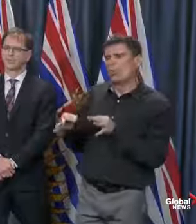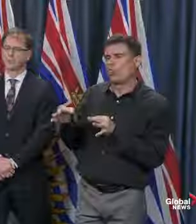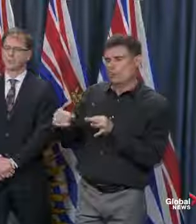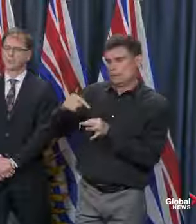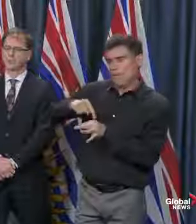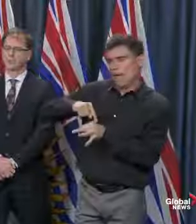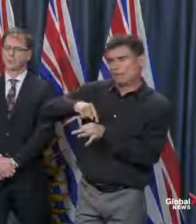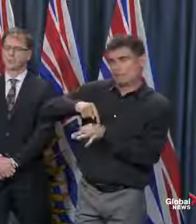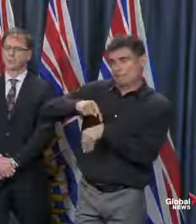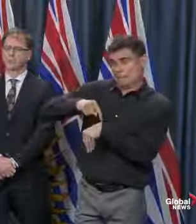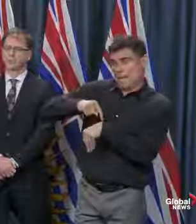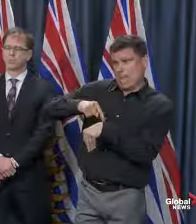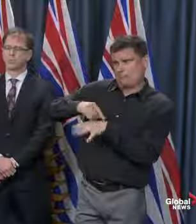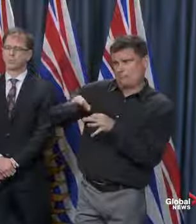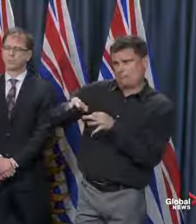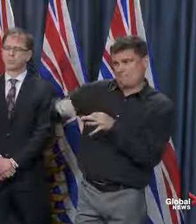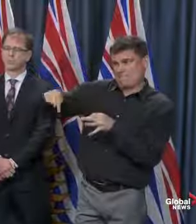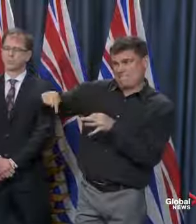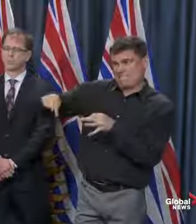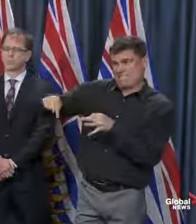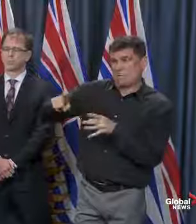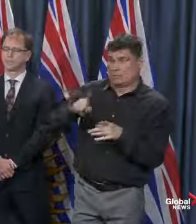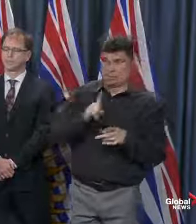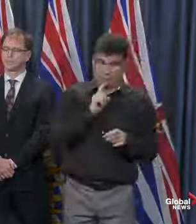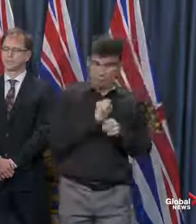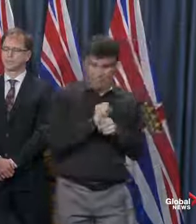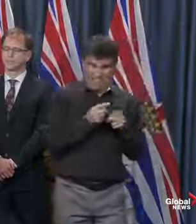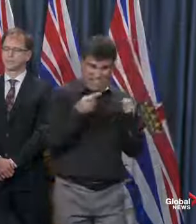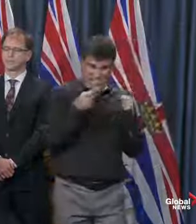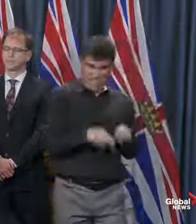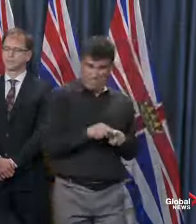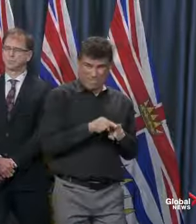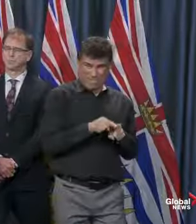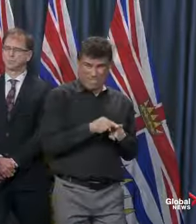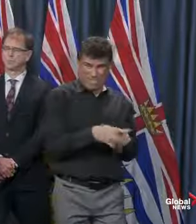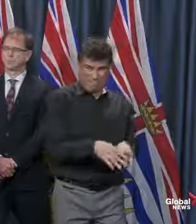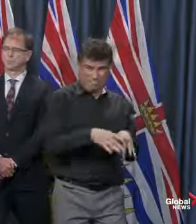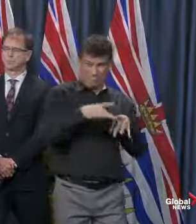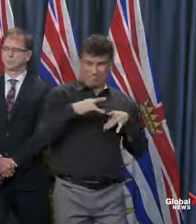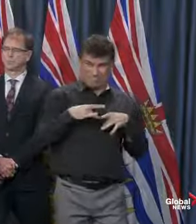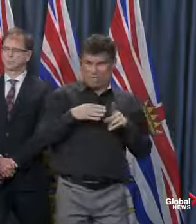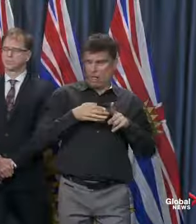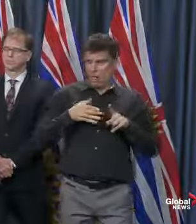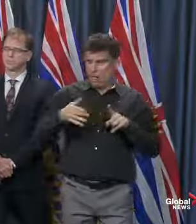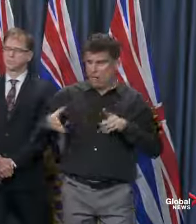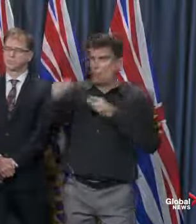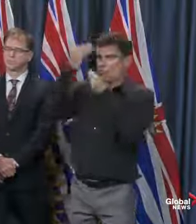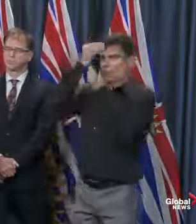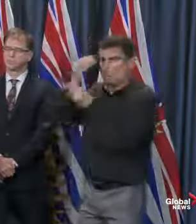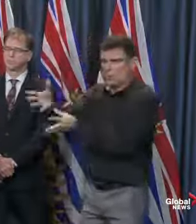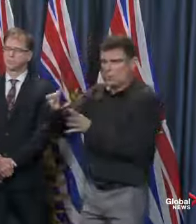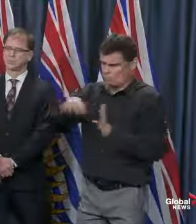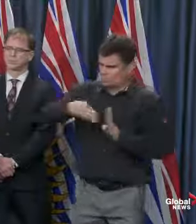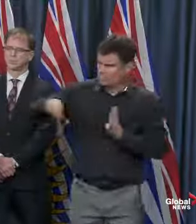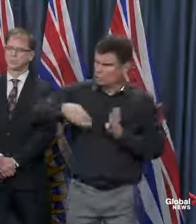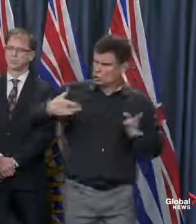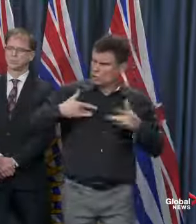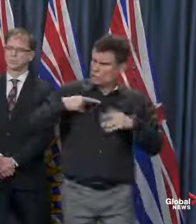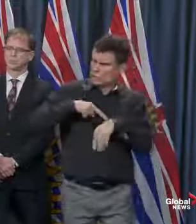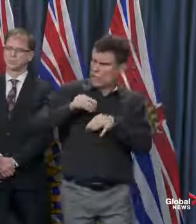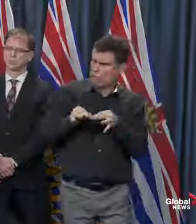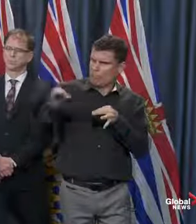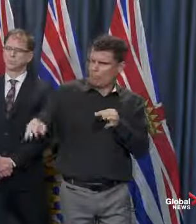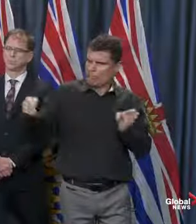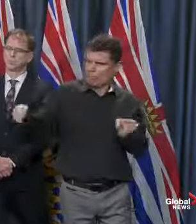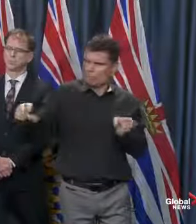and the actual number of cases. How far behind is the lab, and does any lag have